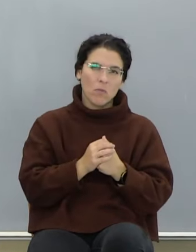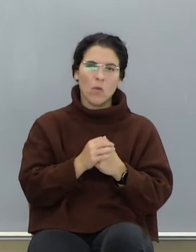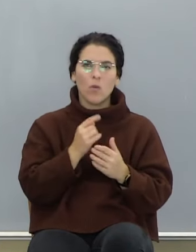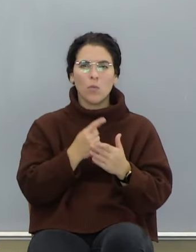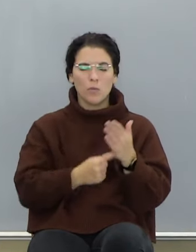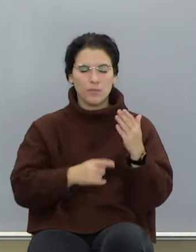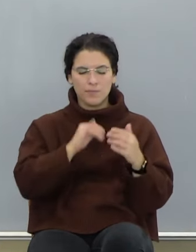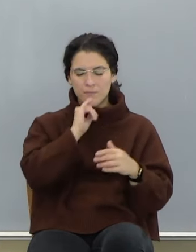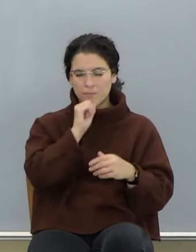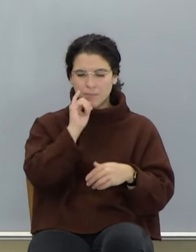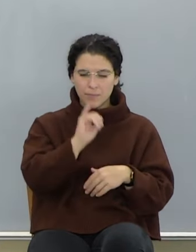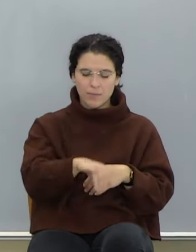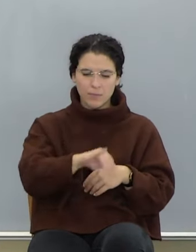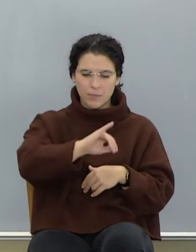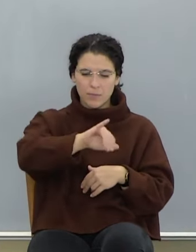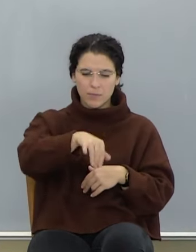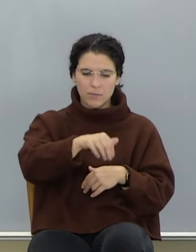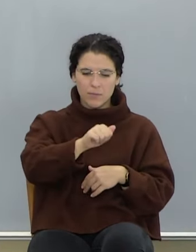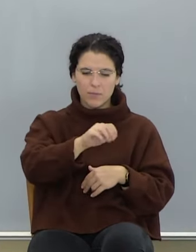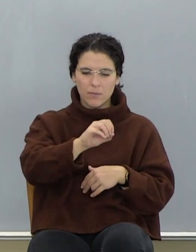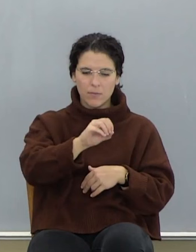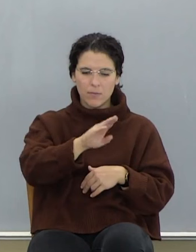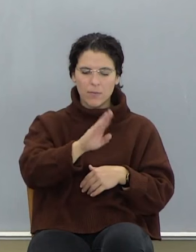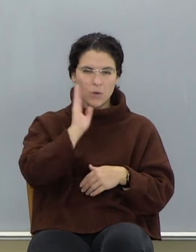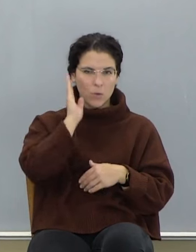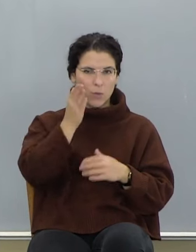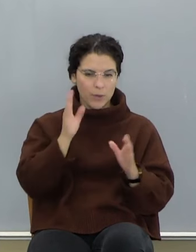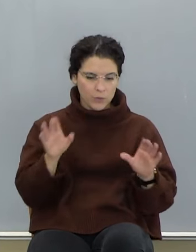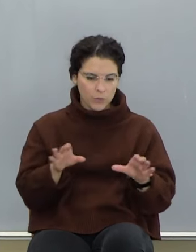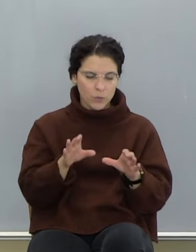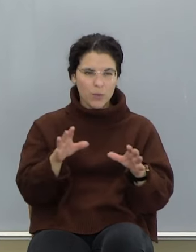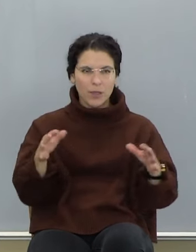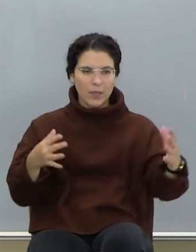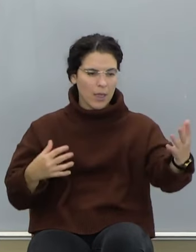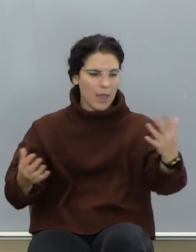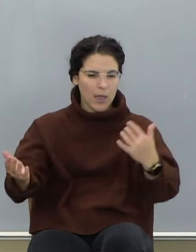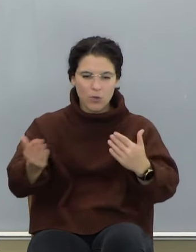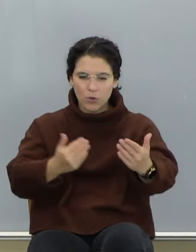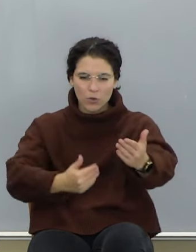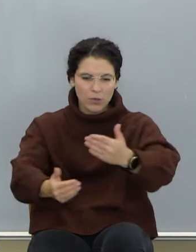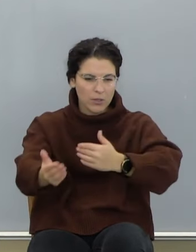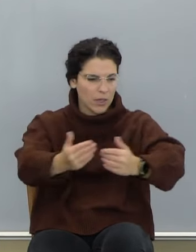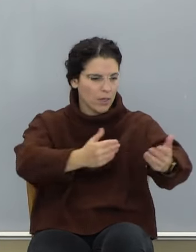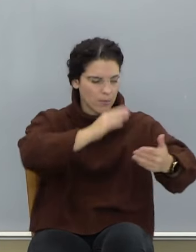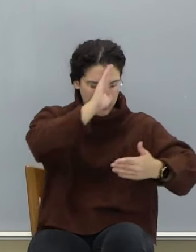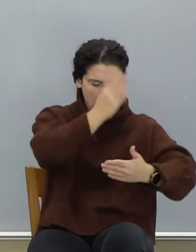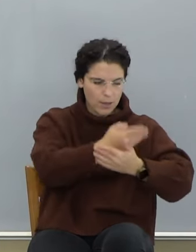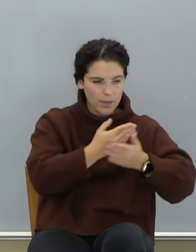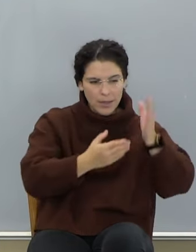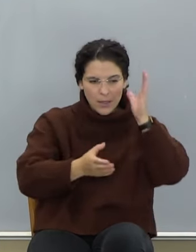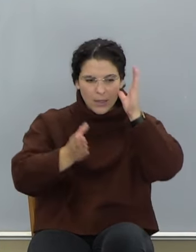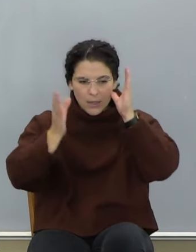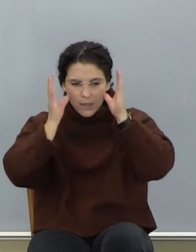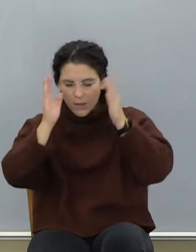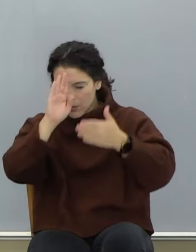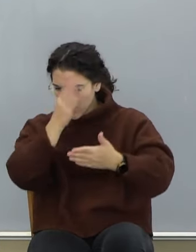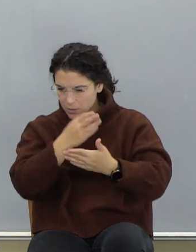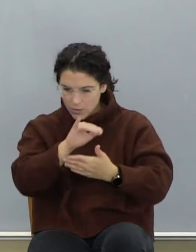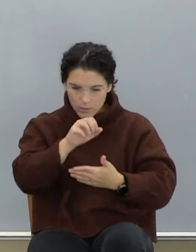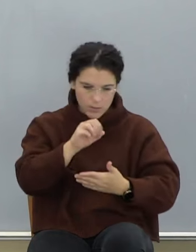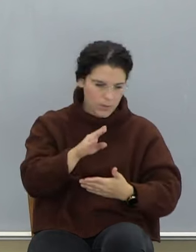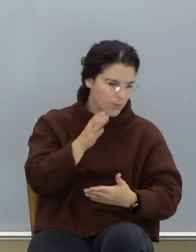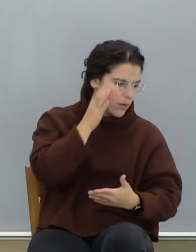is it that Jacob is going to do? Verse 2, gather yourselves together and hear, ye sons of Jacob, and hearken